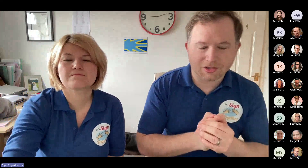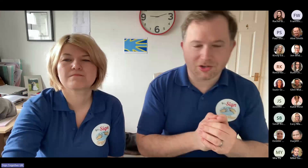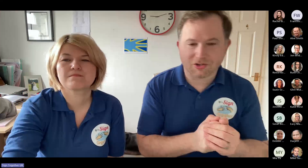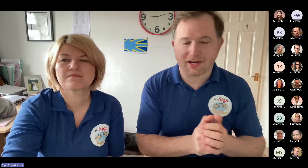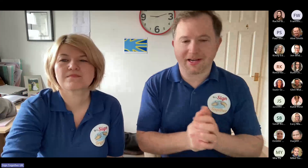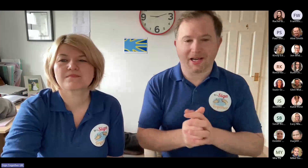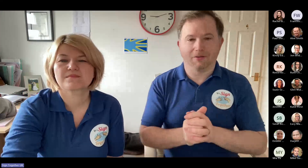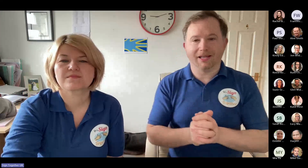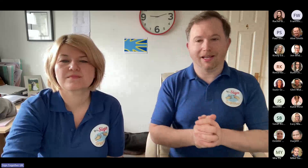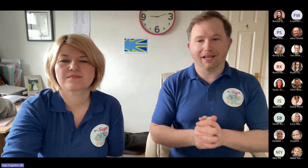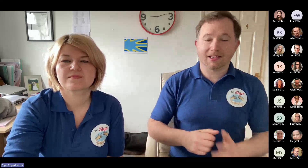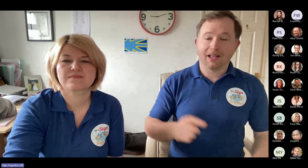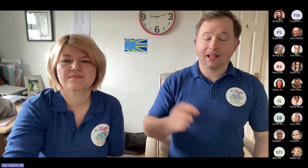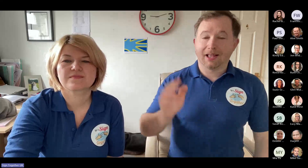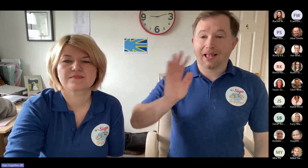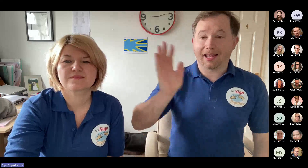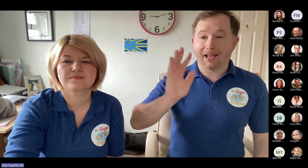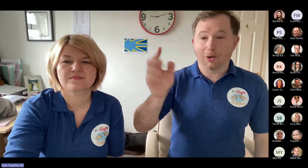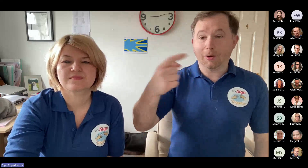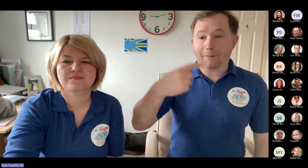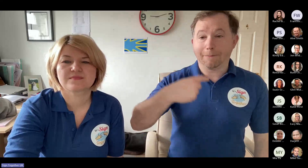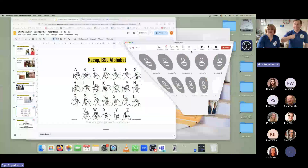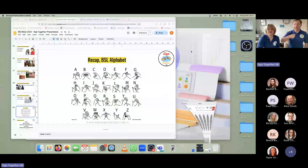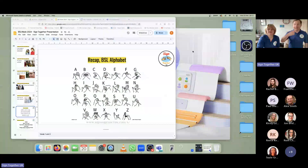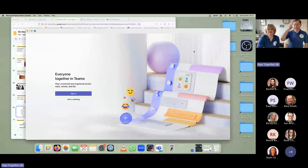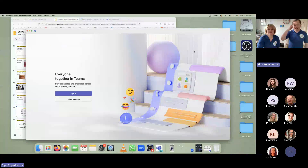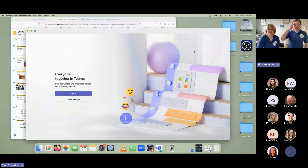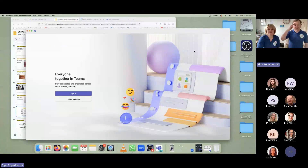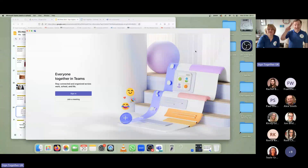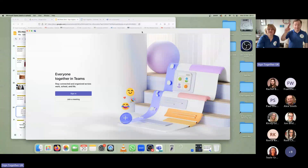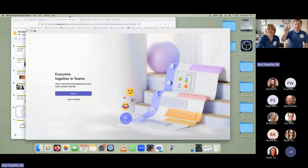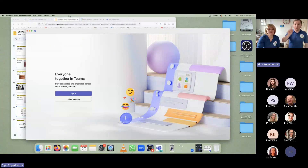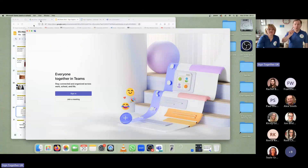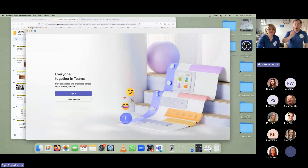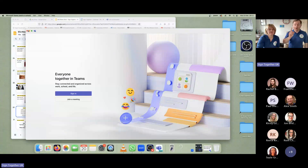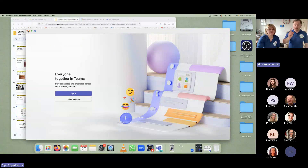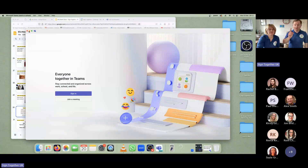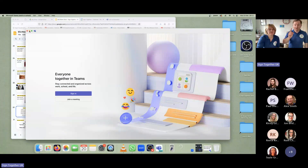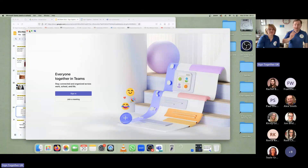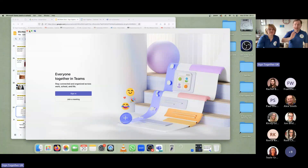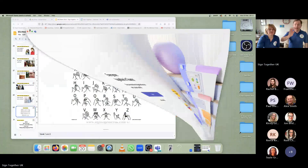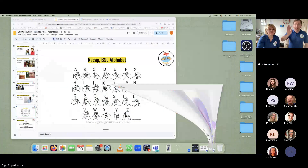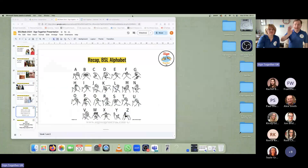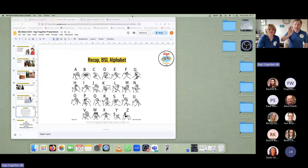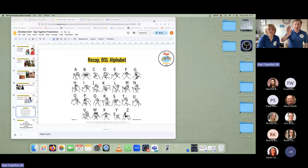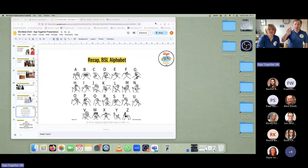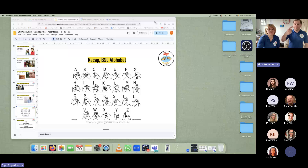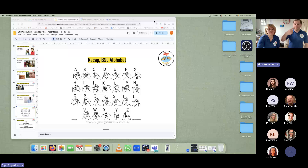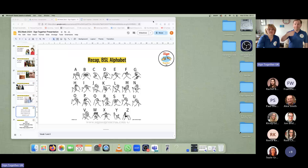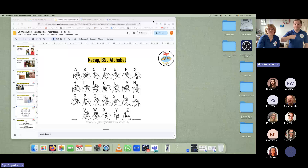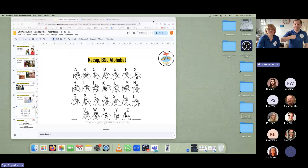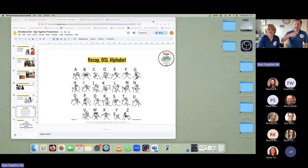to try now is hello, me, name, what? Hello,